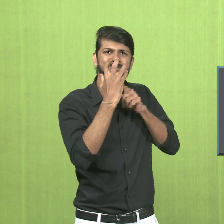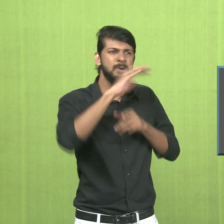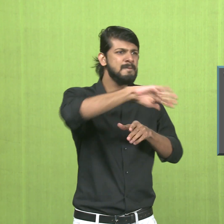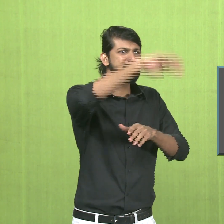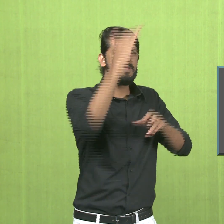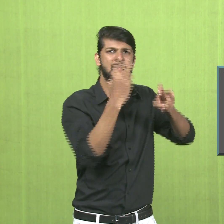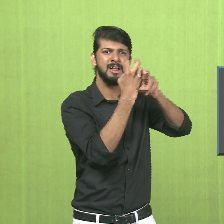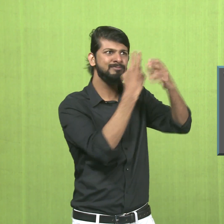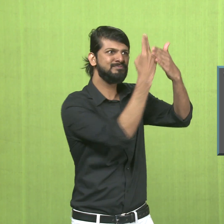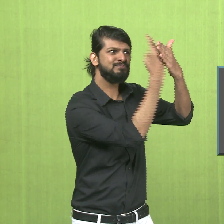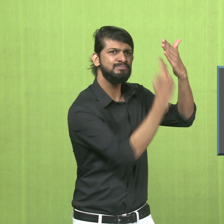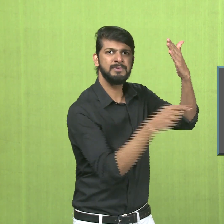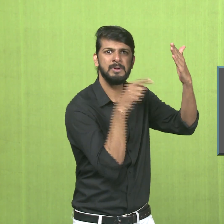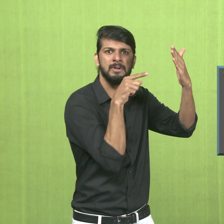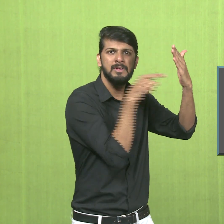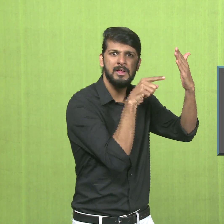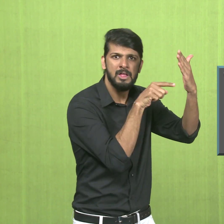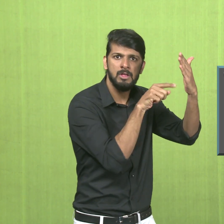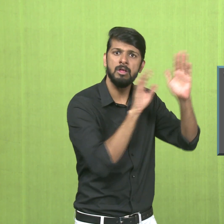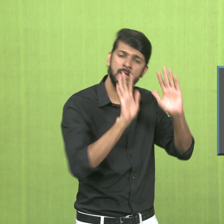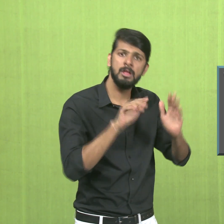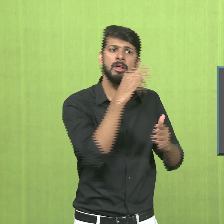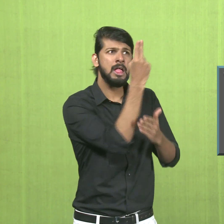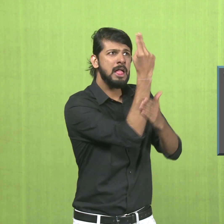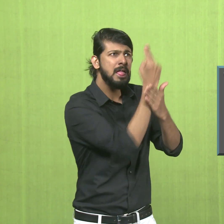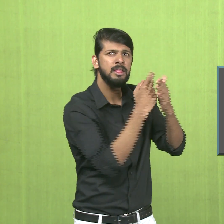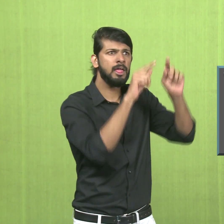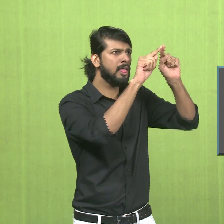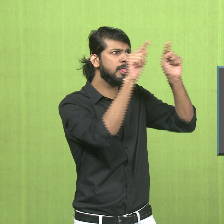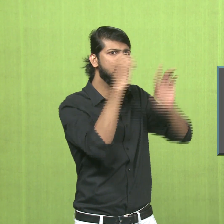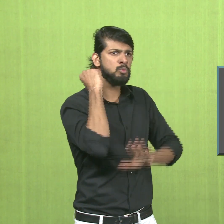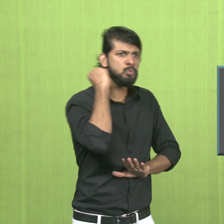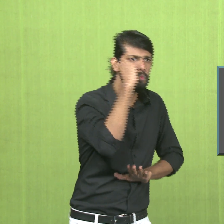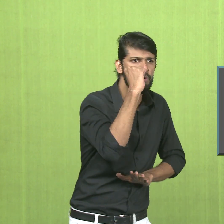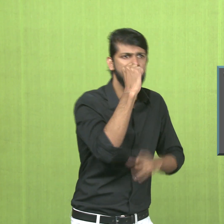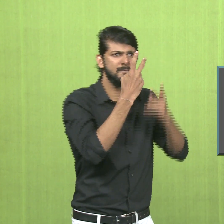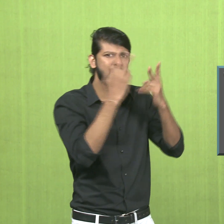all over the country. You would remember the prehistoric men and the prehistoric people